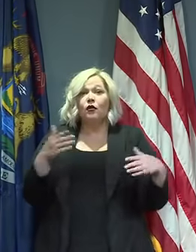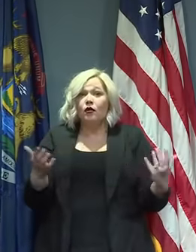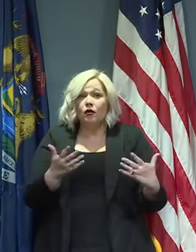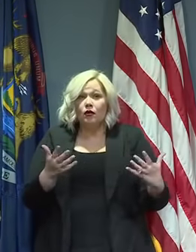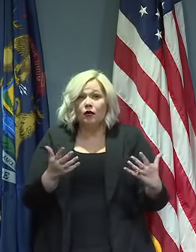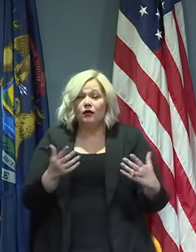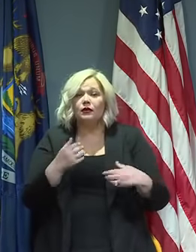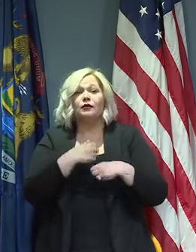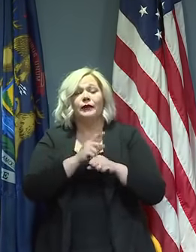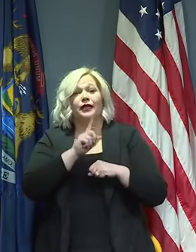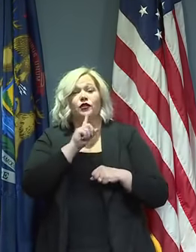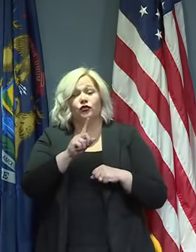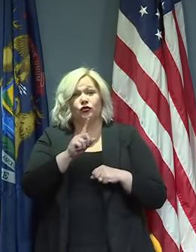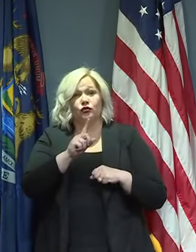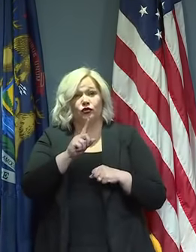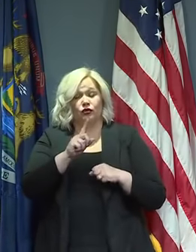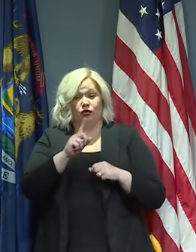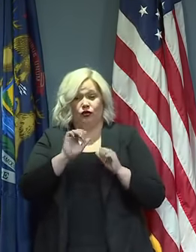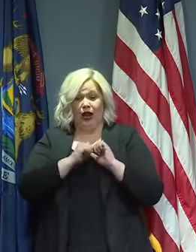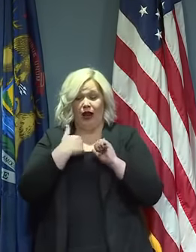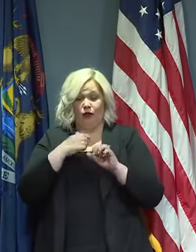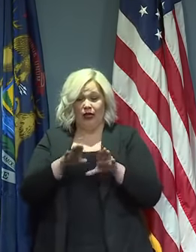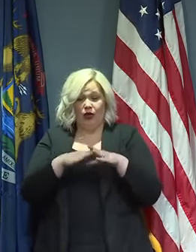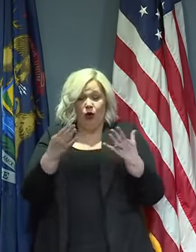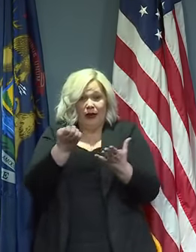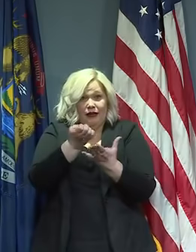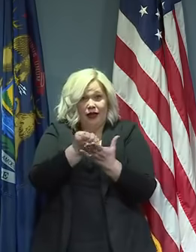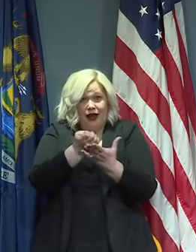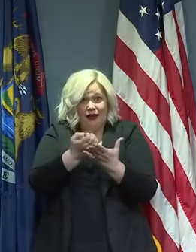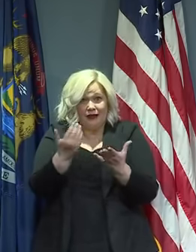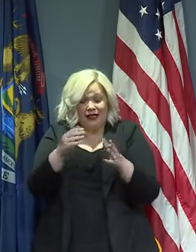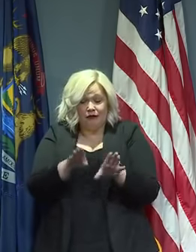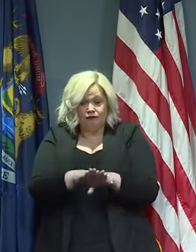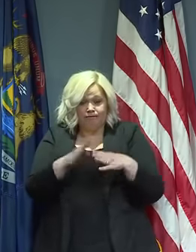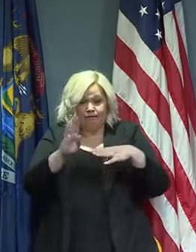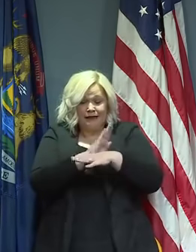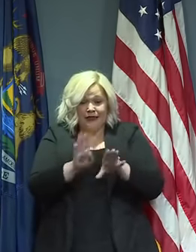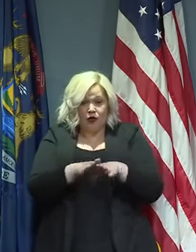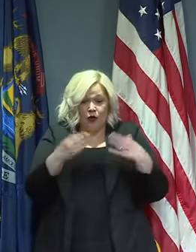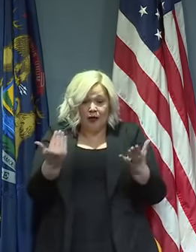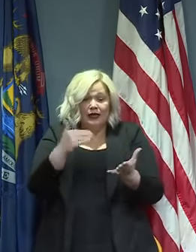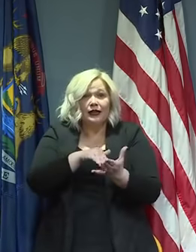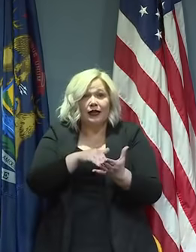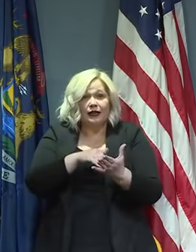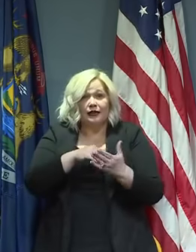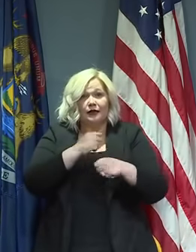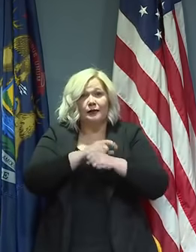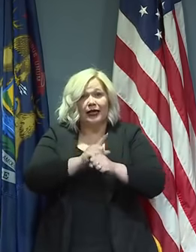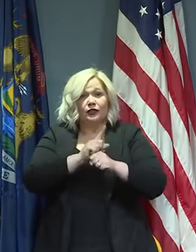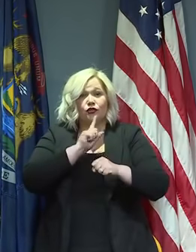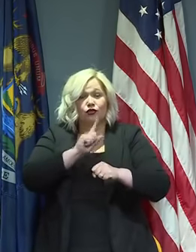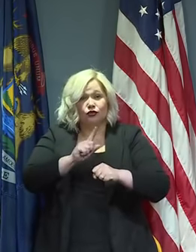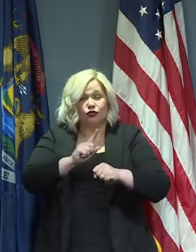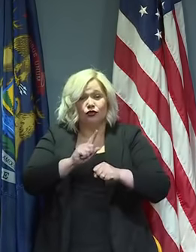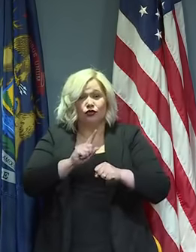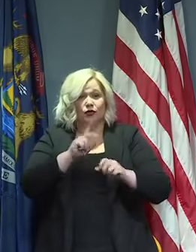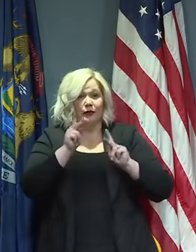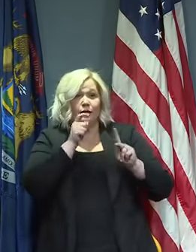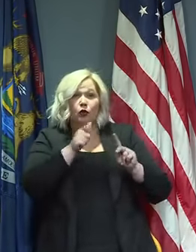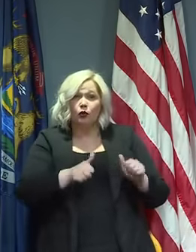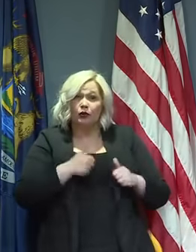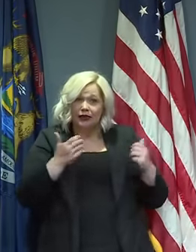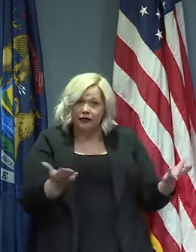that we stage that economic recovery carefully in a way that safeguards the health of our